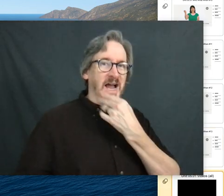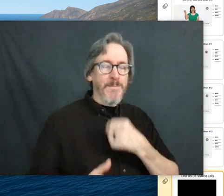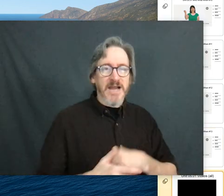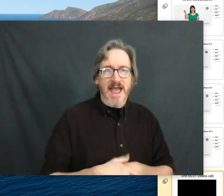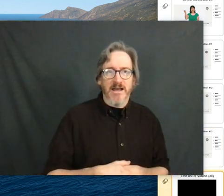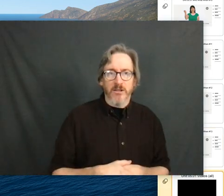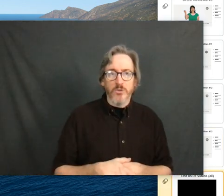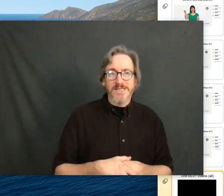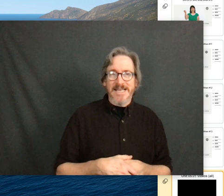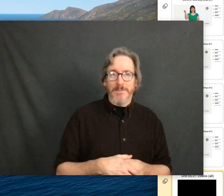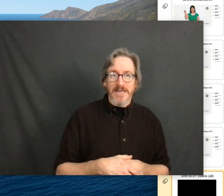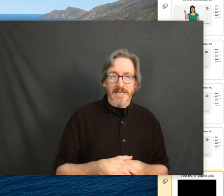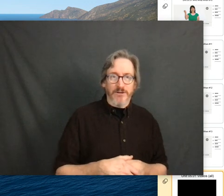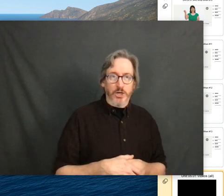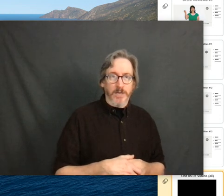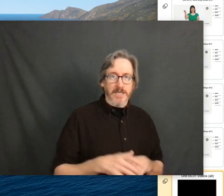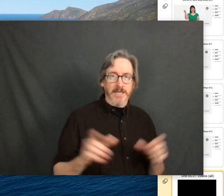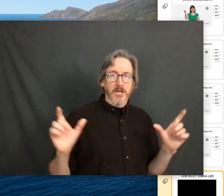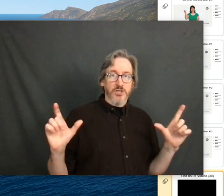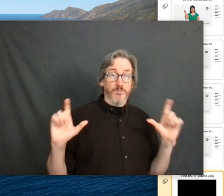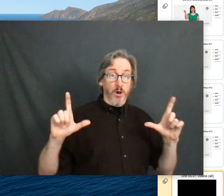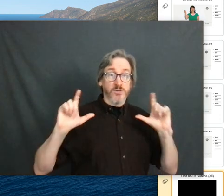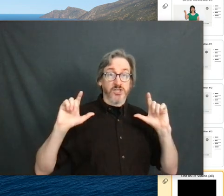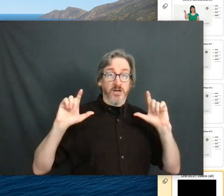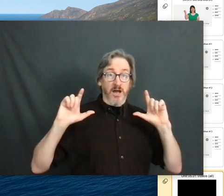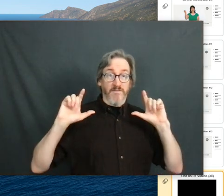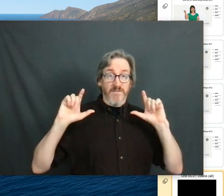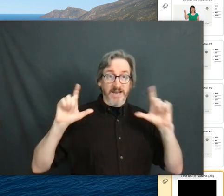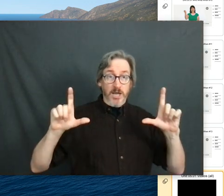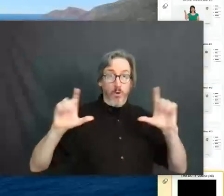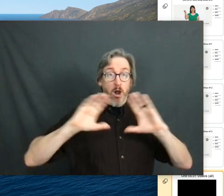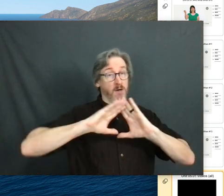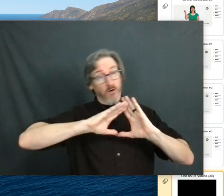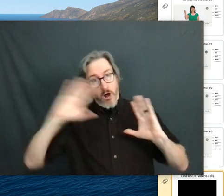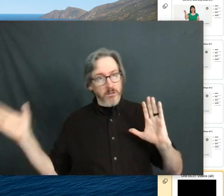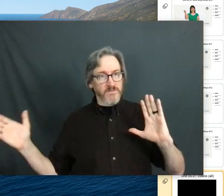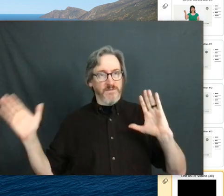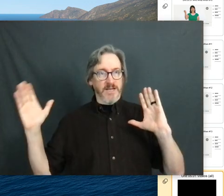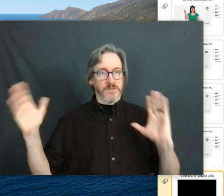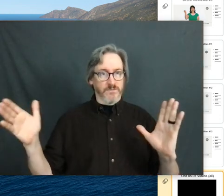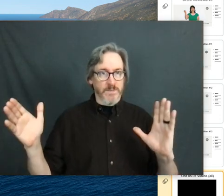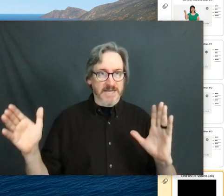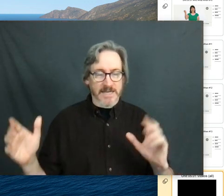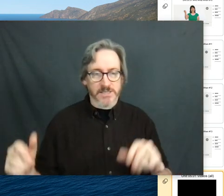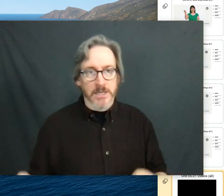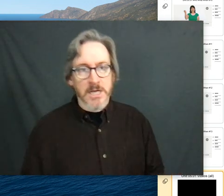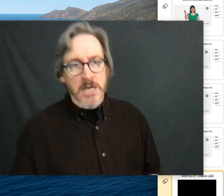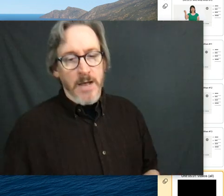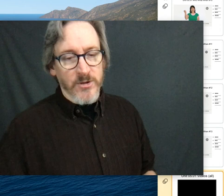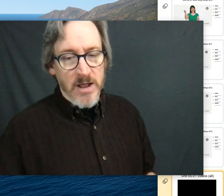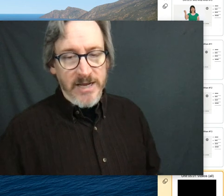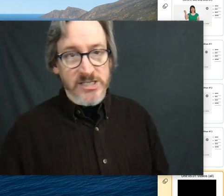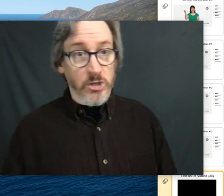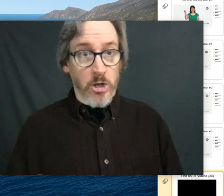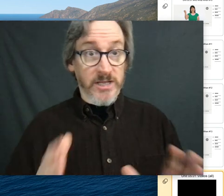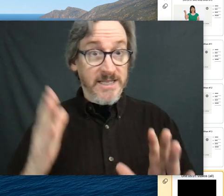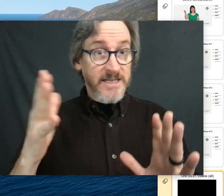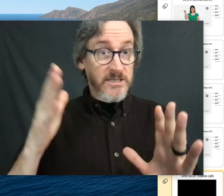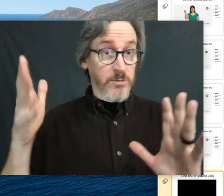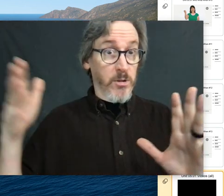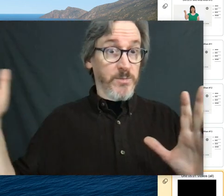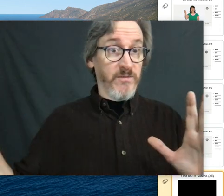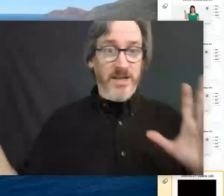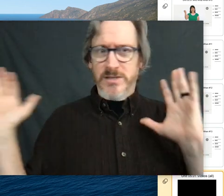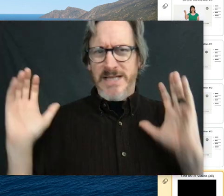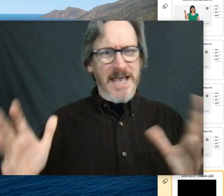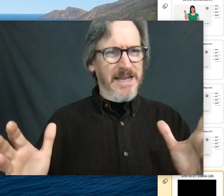so I'm going to lose the ability very quickly to post a video of all of the videos from the text. They're now getting so long that